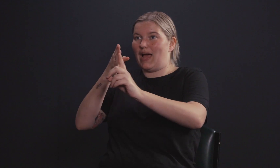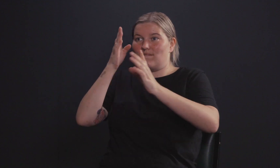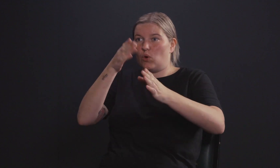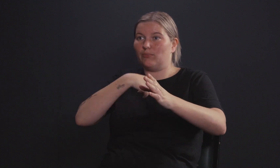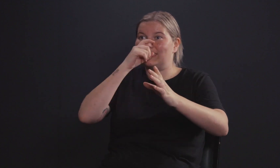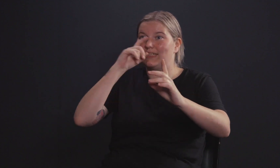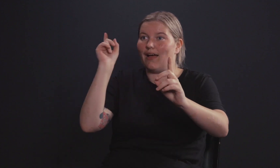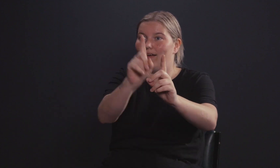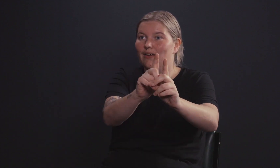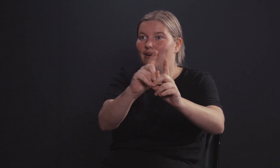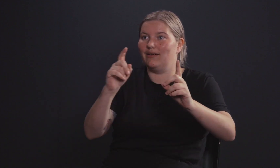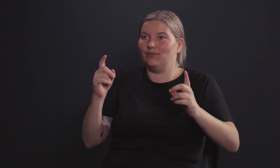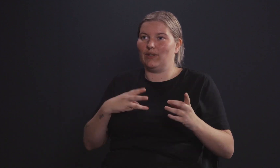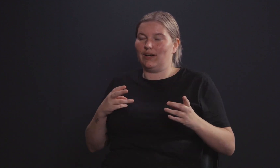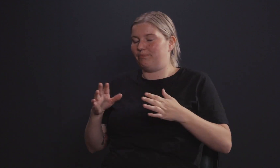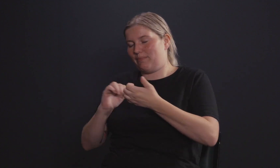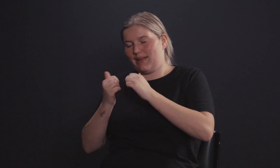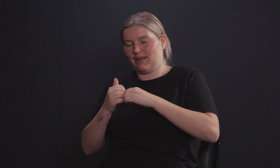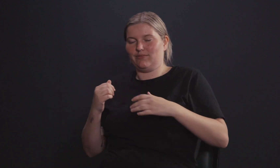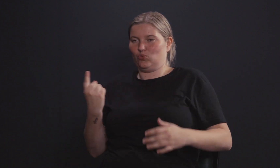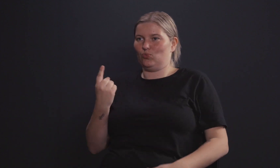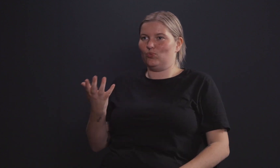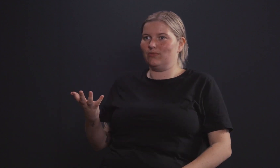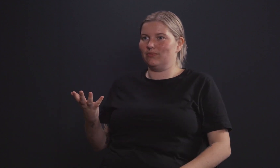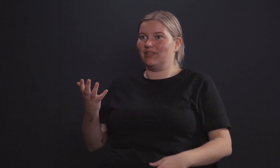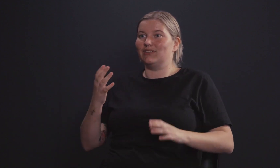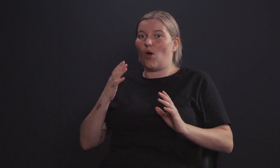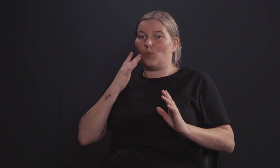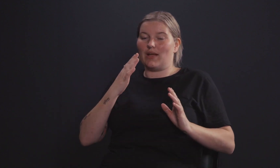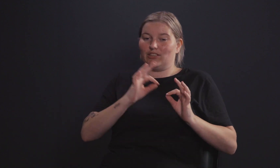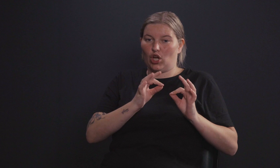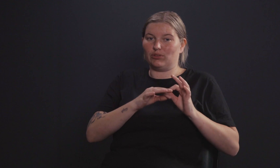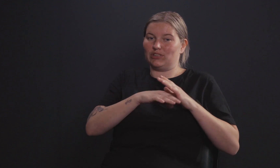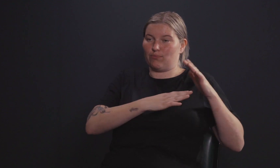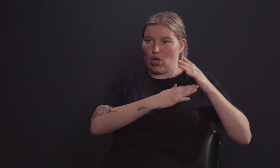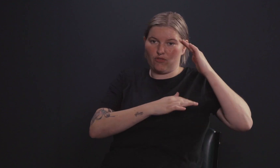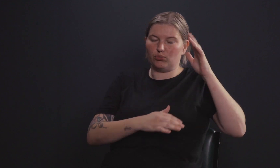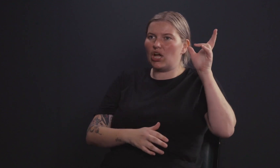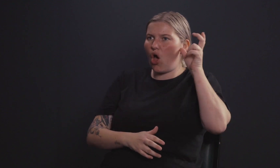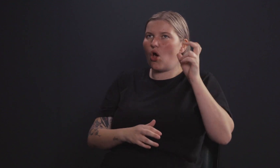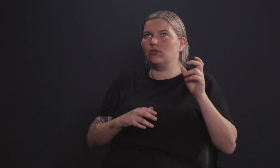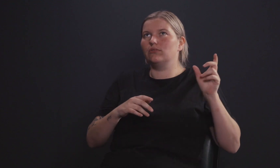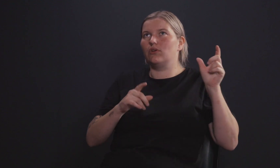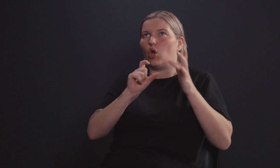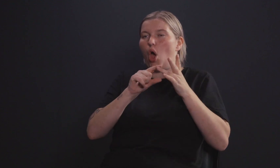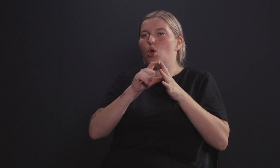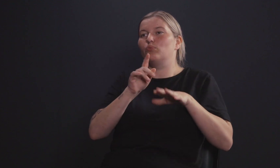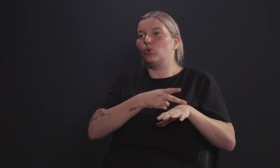of forgot about my partner. The interpreter had heard them call Code Blue through the PA system, and she knew straight away that something